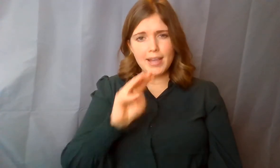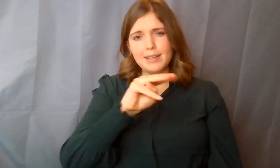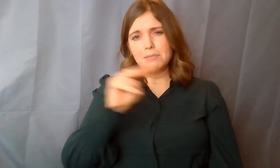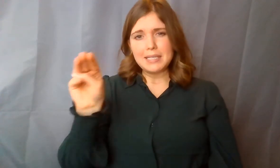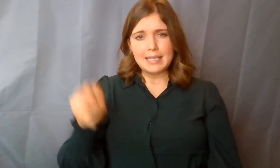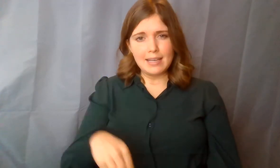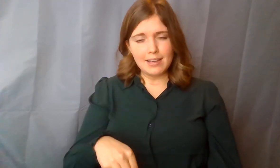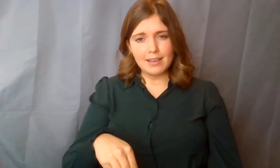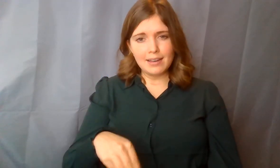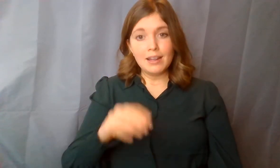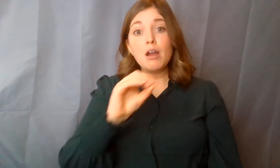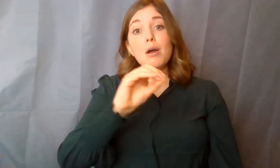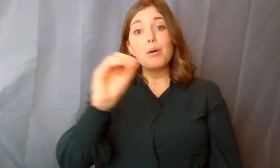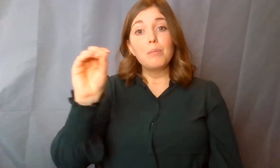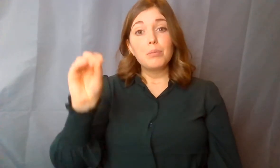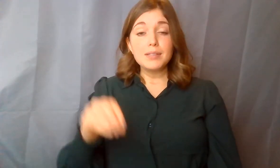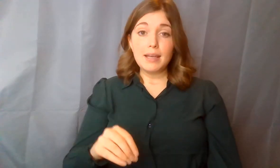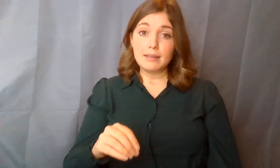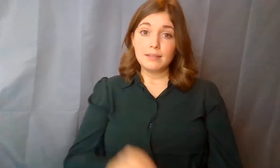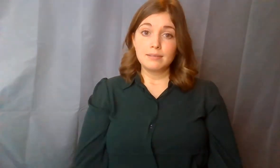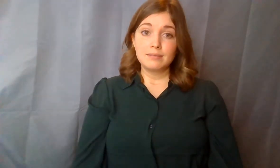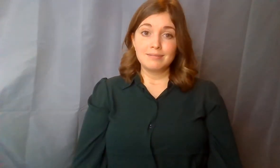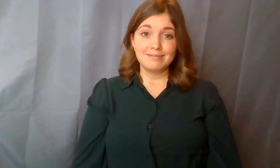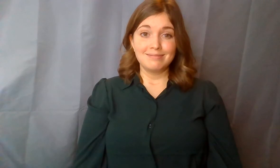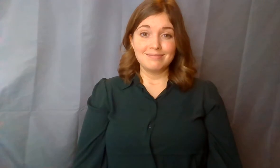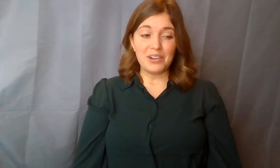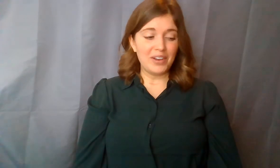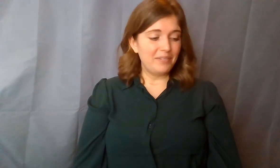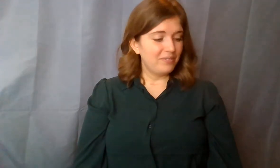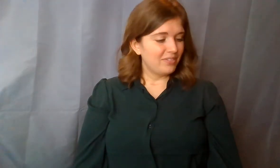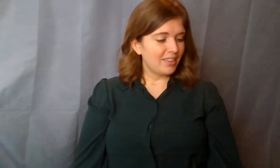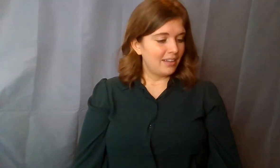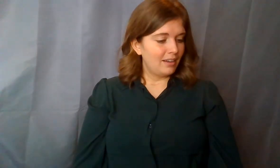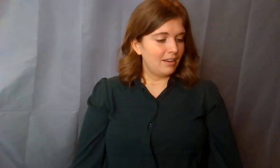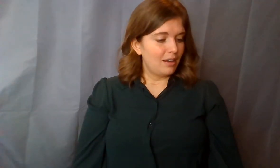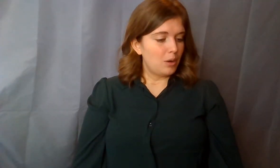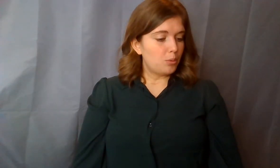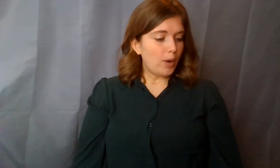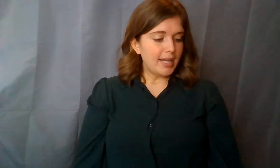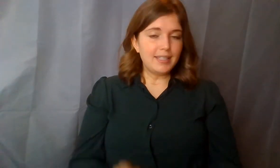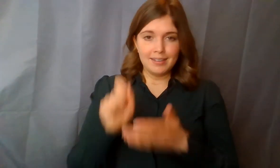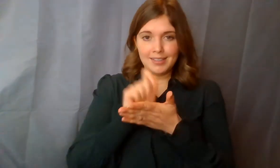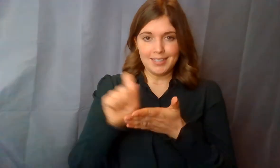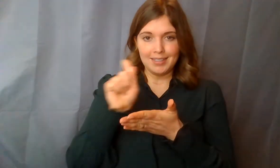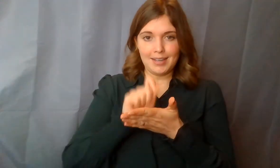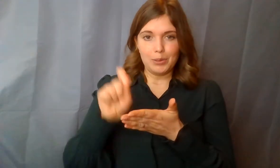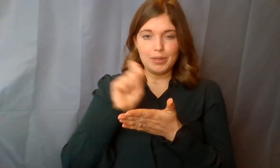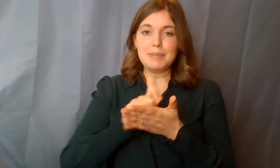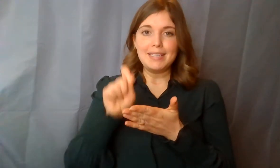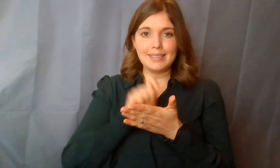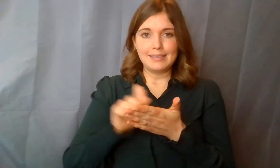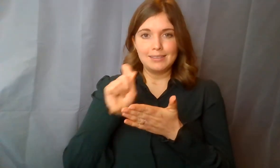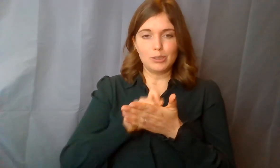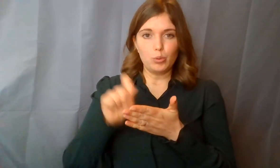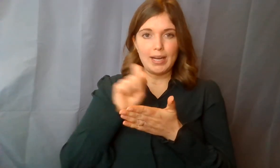Detroit, Muskegon, percent. Okay. Right, this is another repeat. Right,